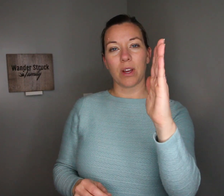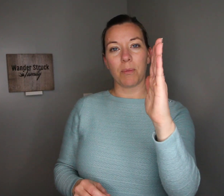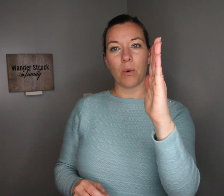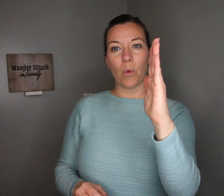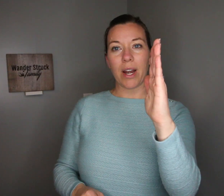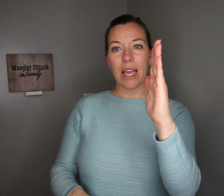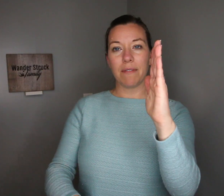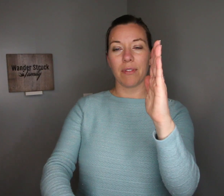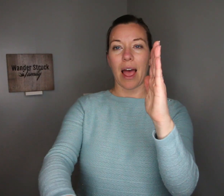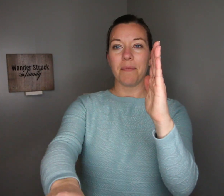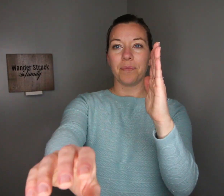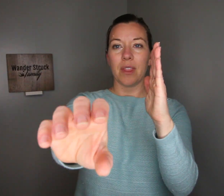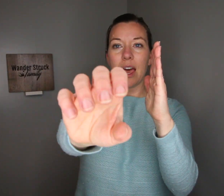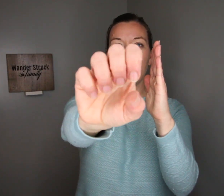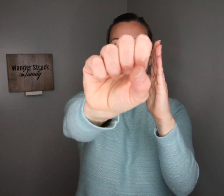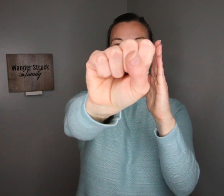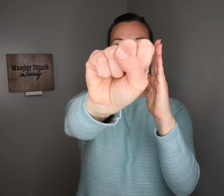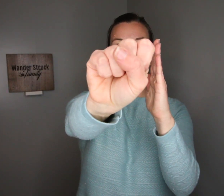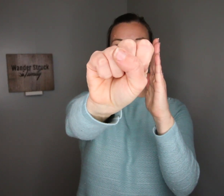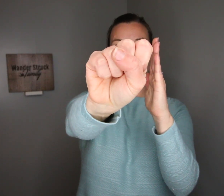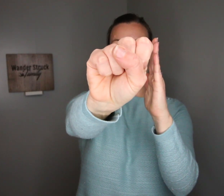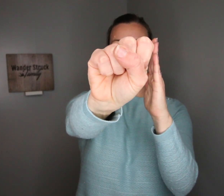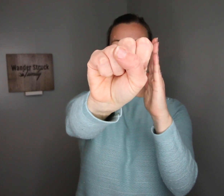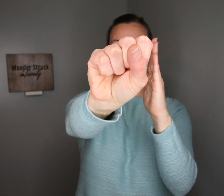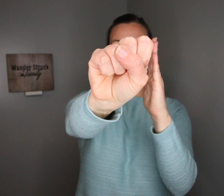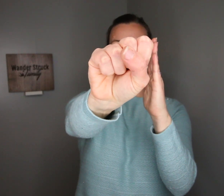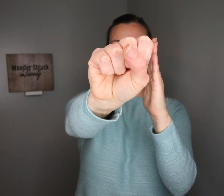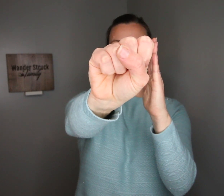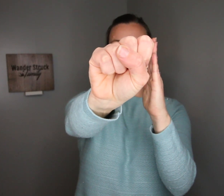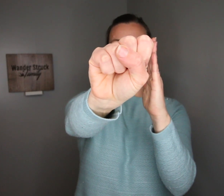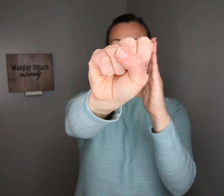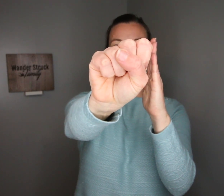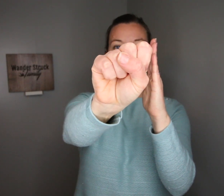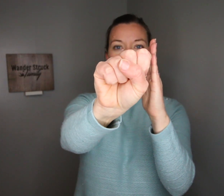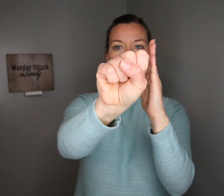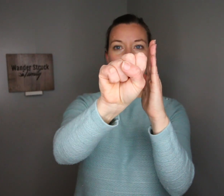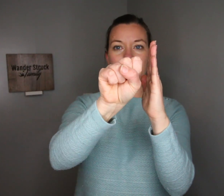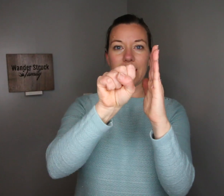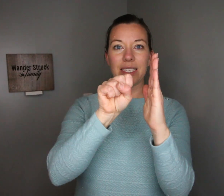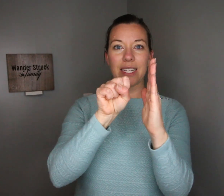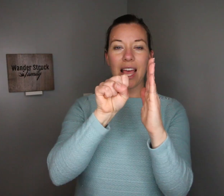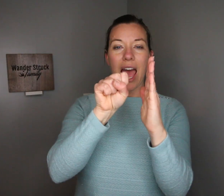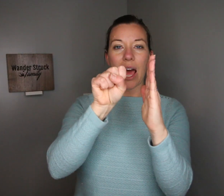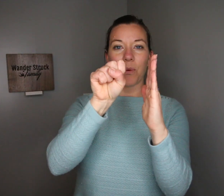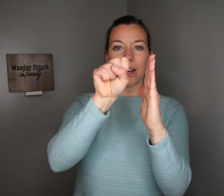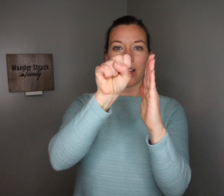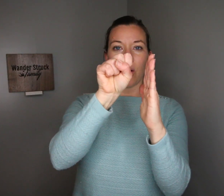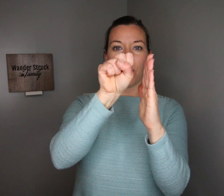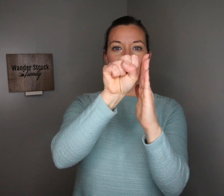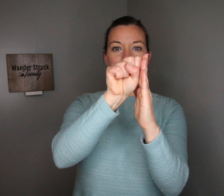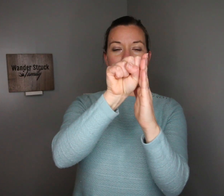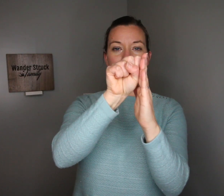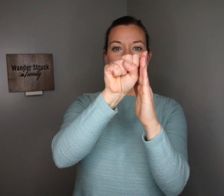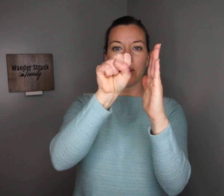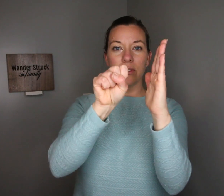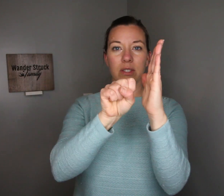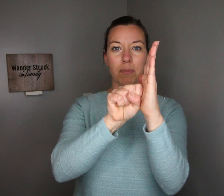to put one hand flat. The other hand is going to make an S, so the thumb crosses over the fist, and we're going to go fingers to